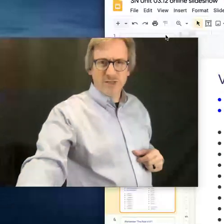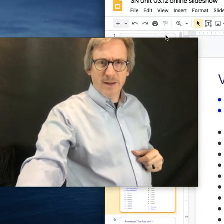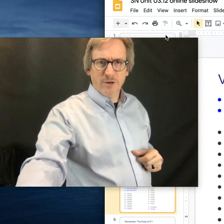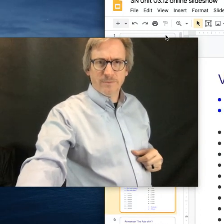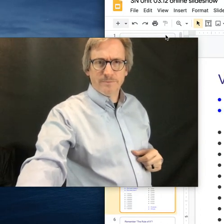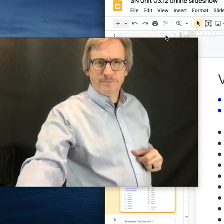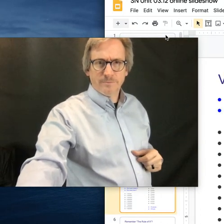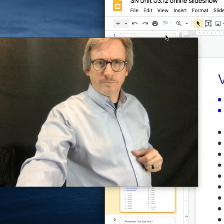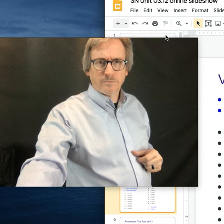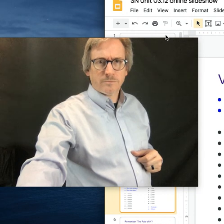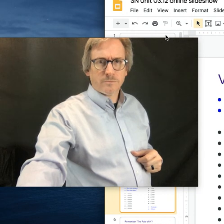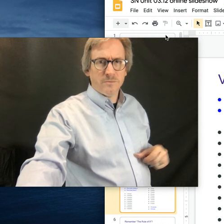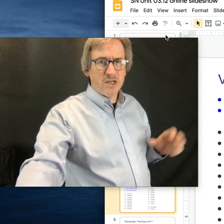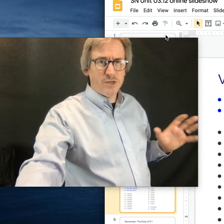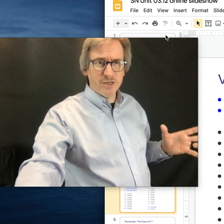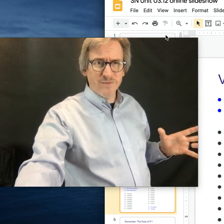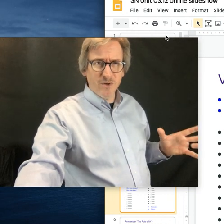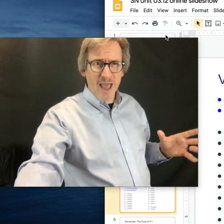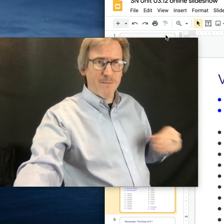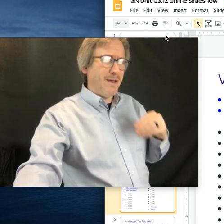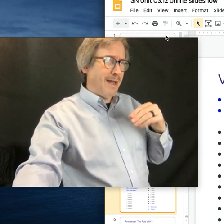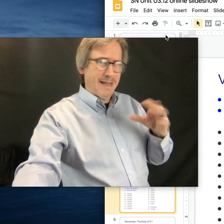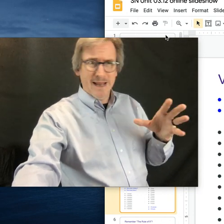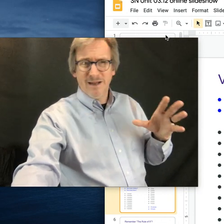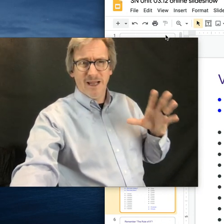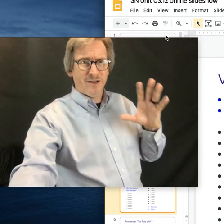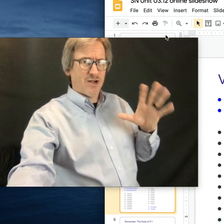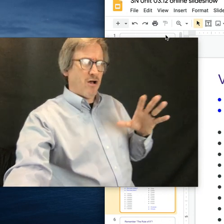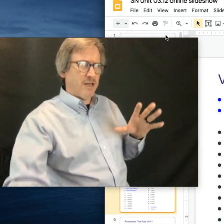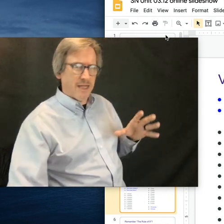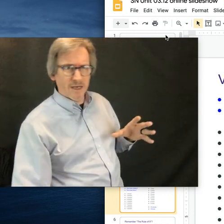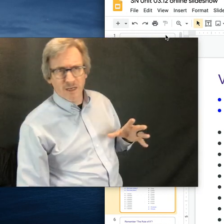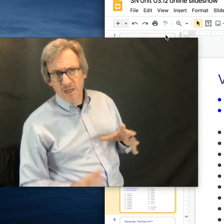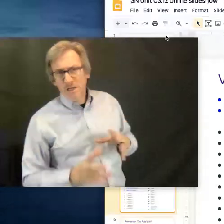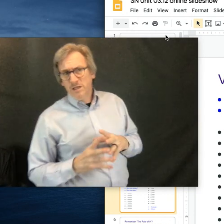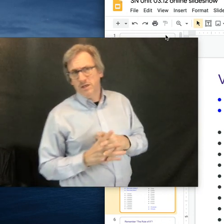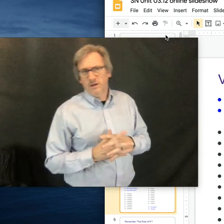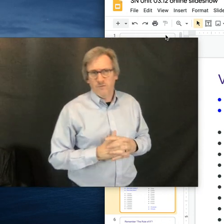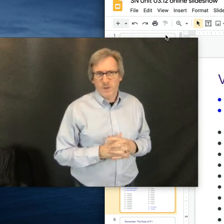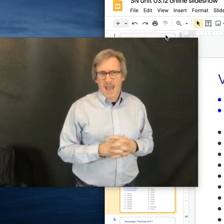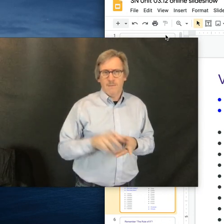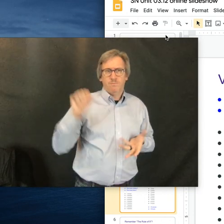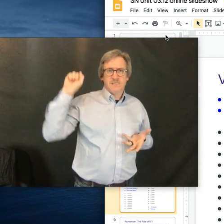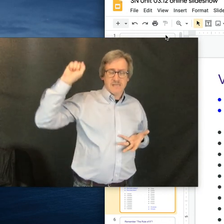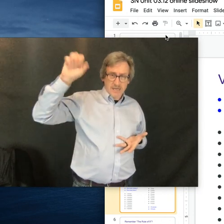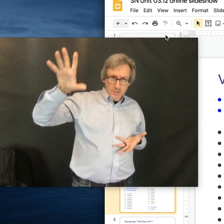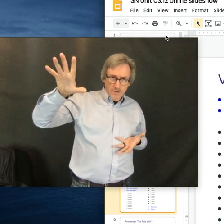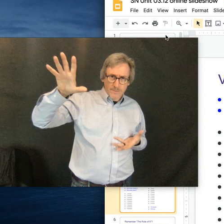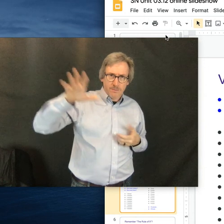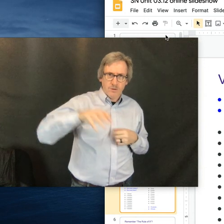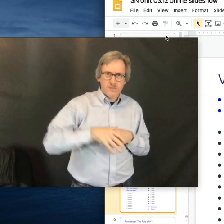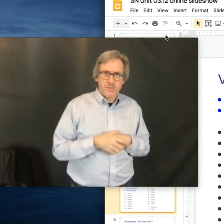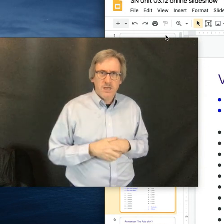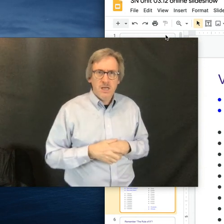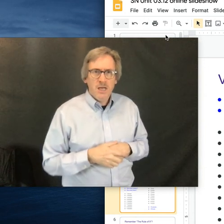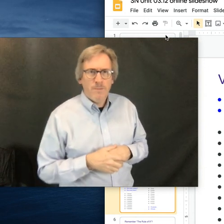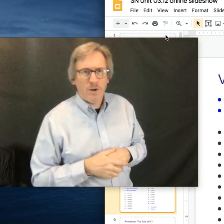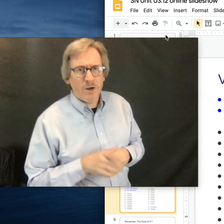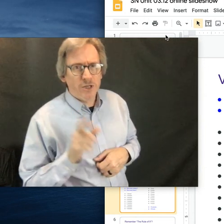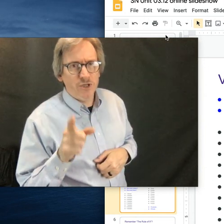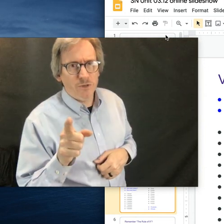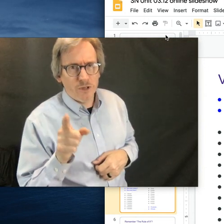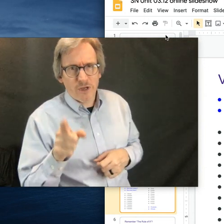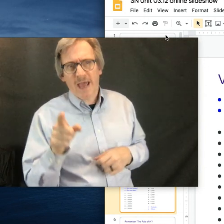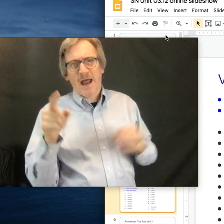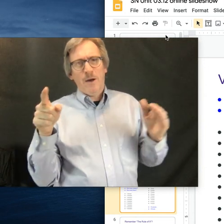of this chapter. So here's the vocab. Again, it's all in the vocab slideshow that I'm going to post. But I